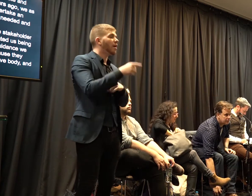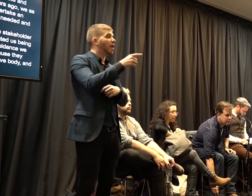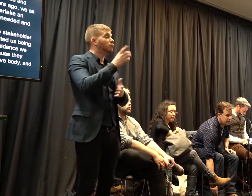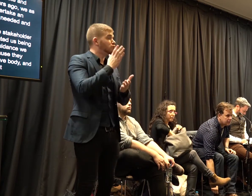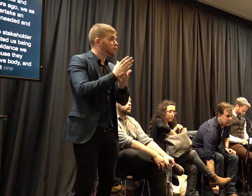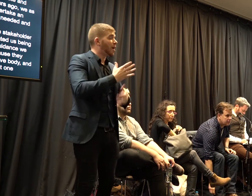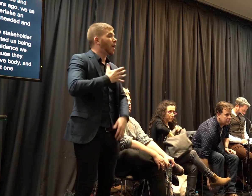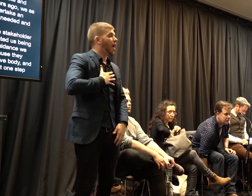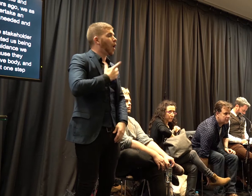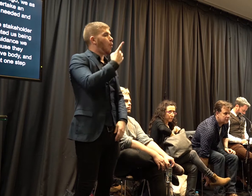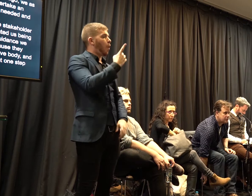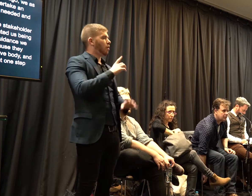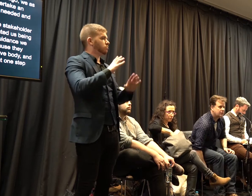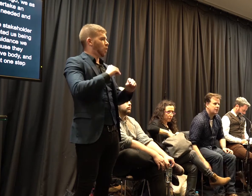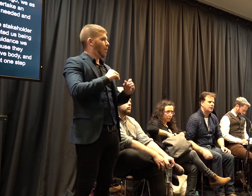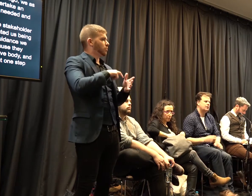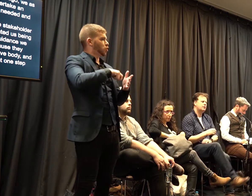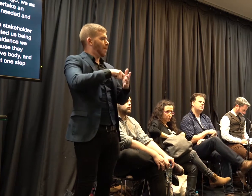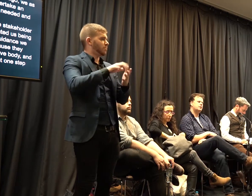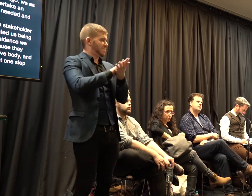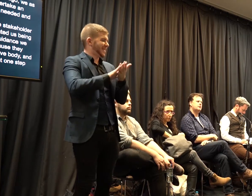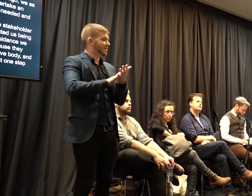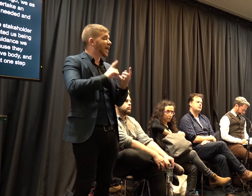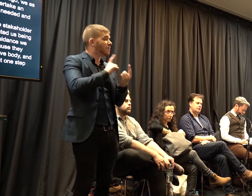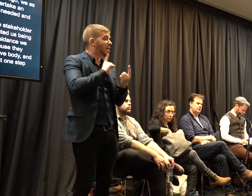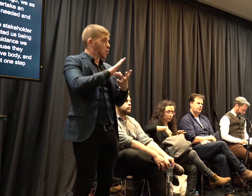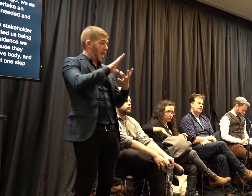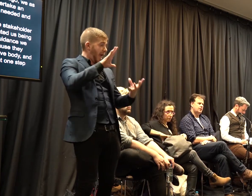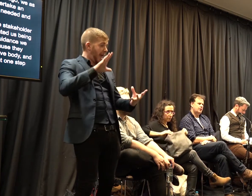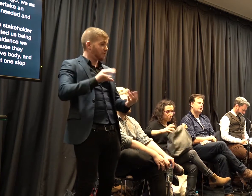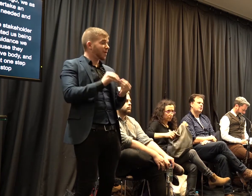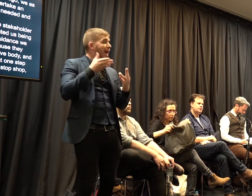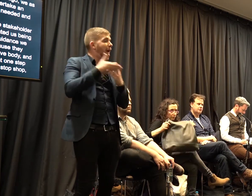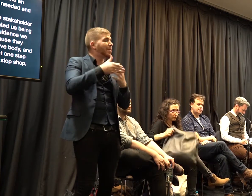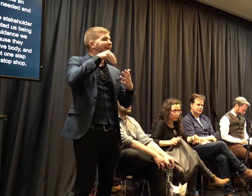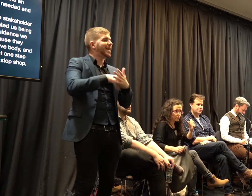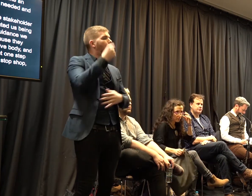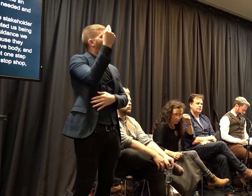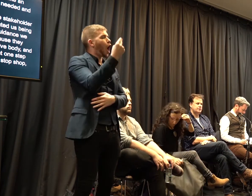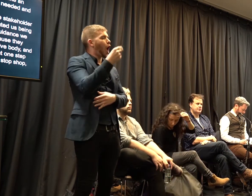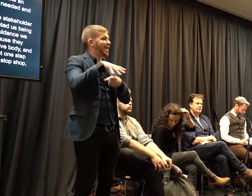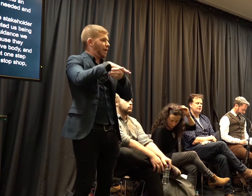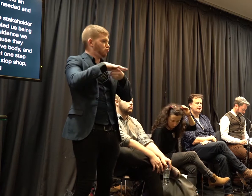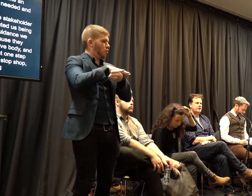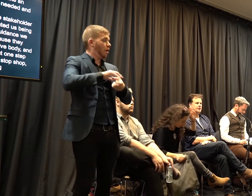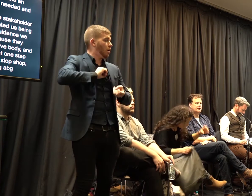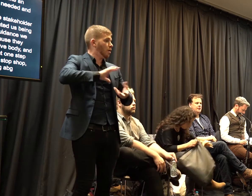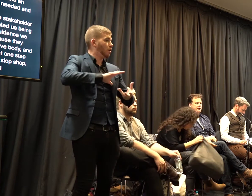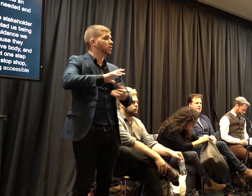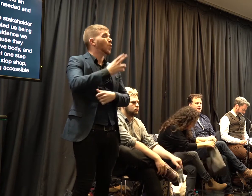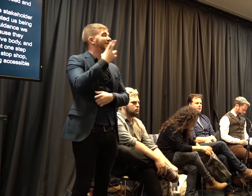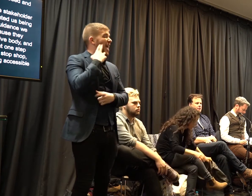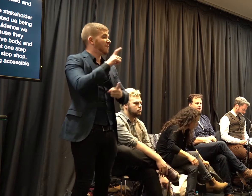they like a one-stop shop that gave them information about everything accessible in the arts. So, deaf